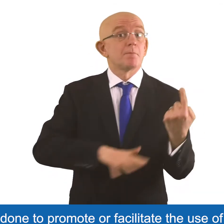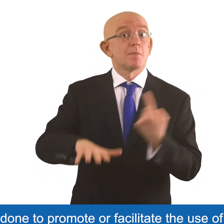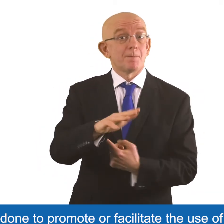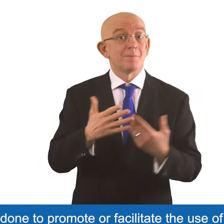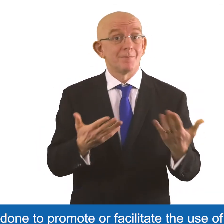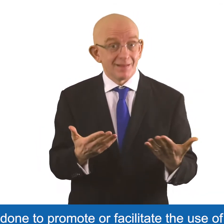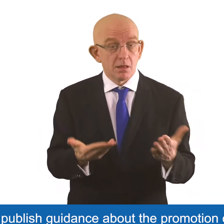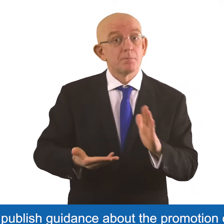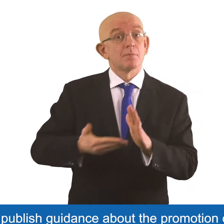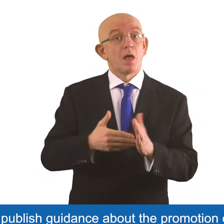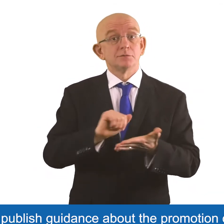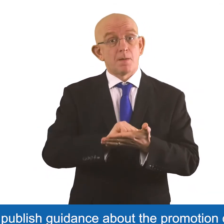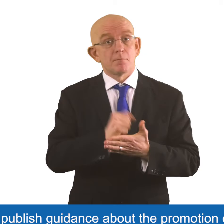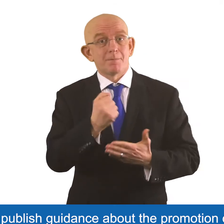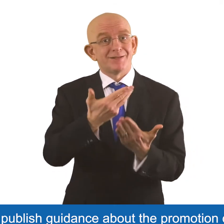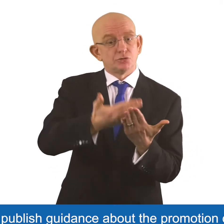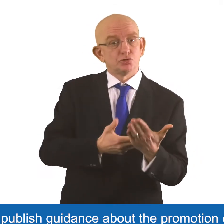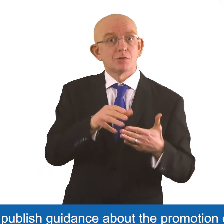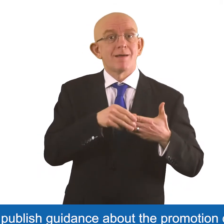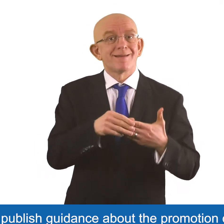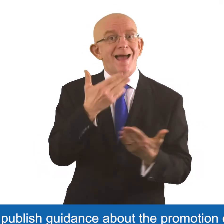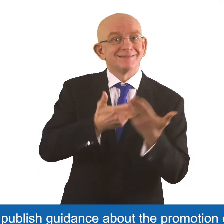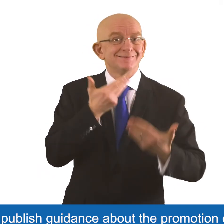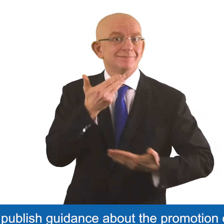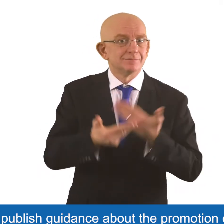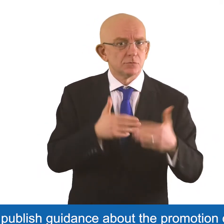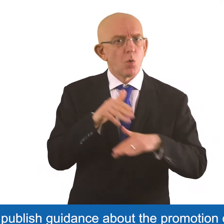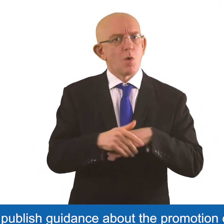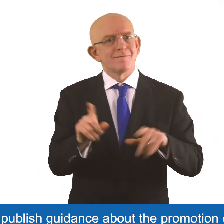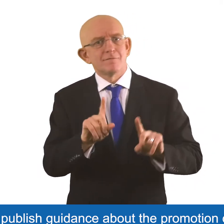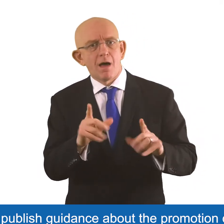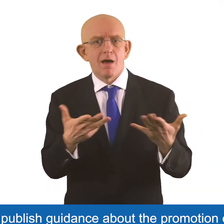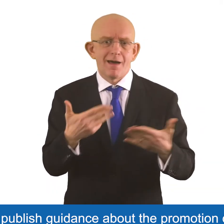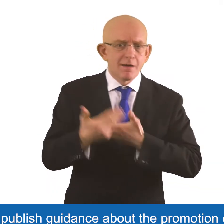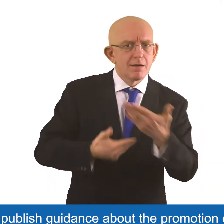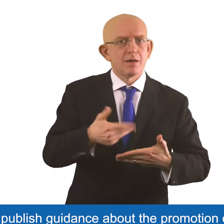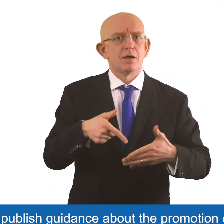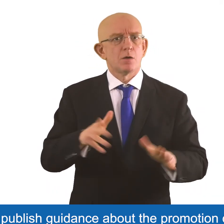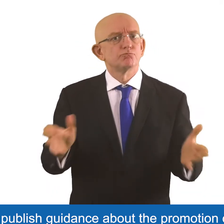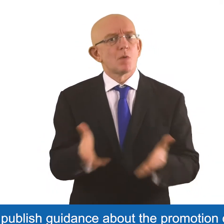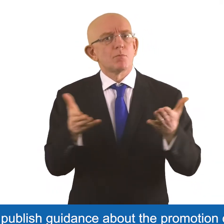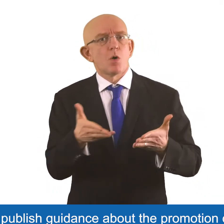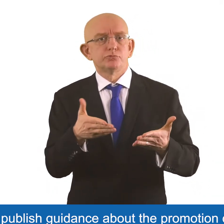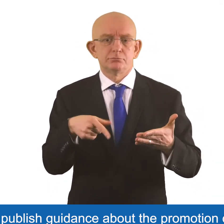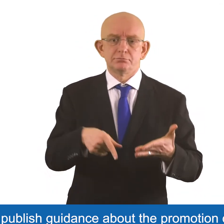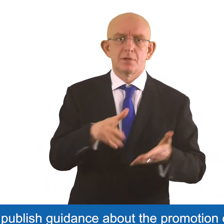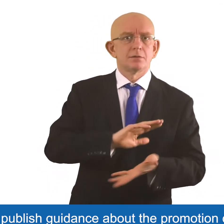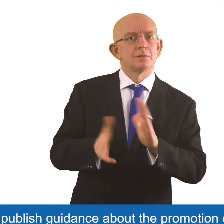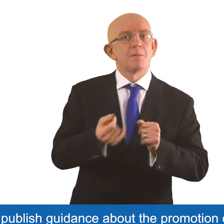and to publish guidance about the promotion of BSL, it is the view of the Department for Work and